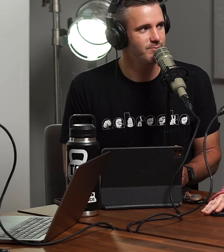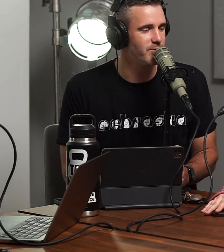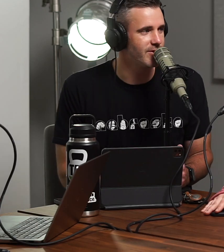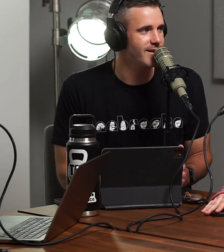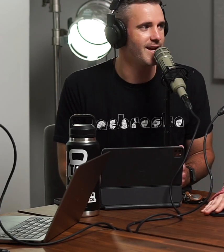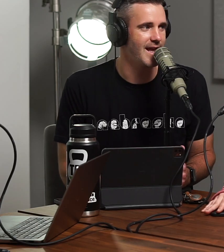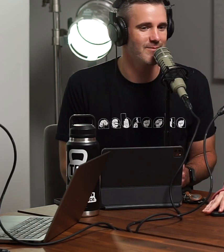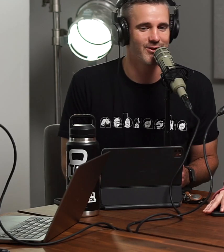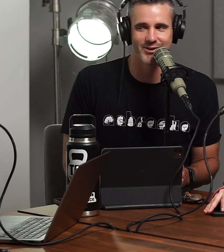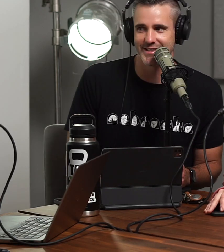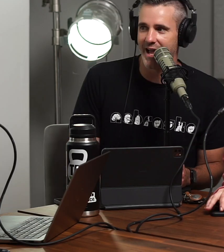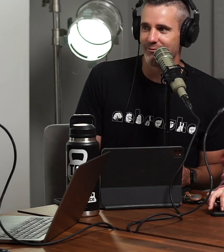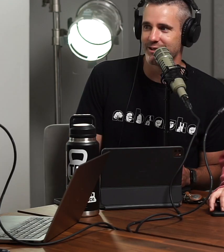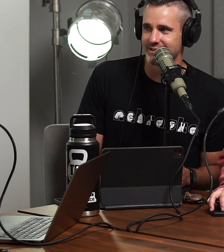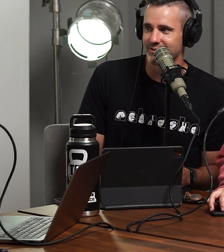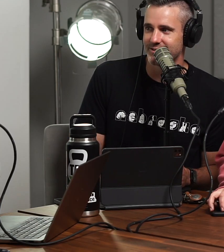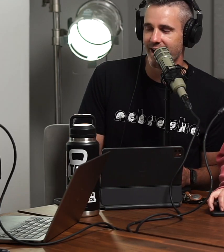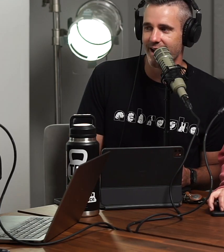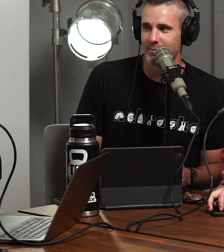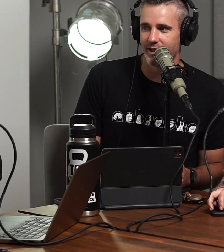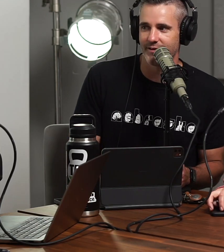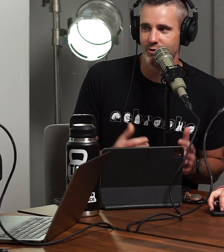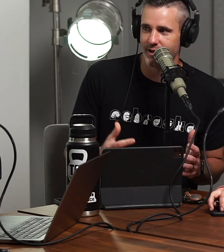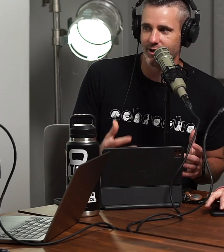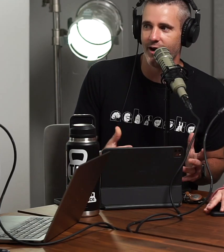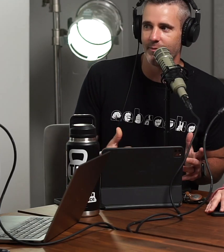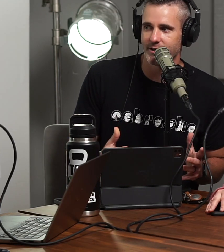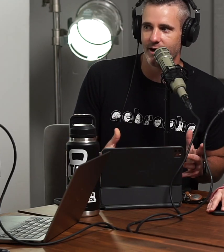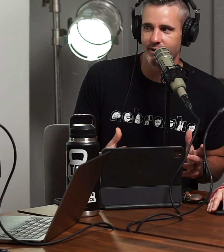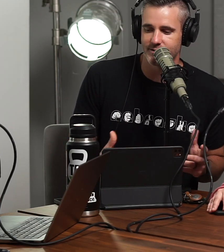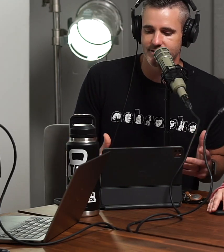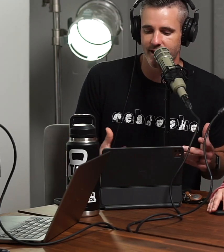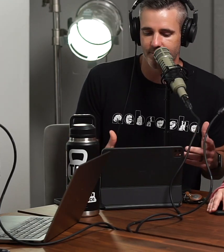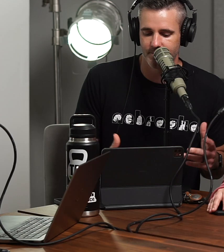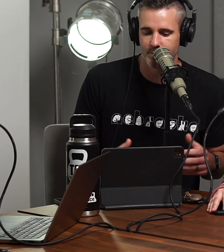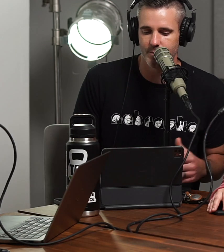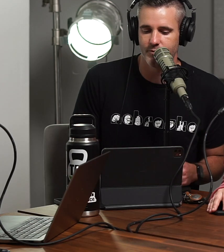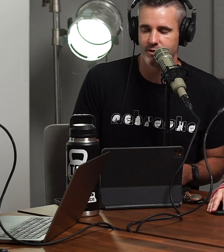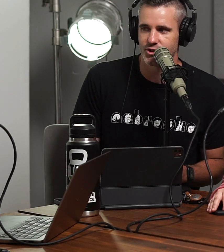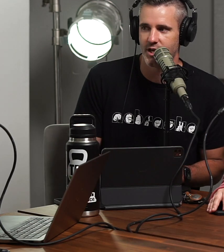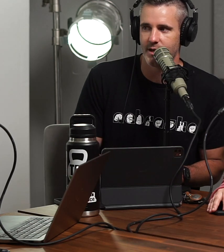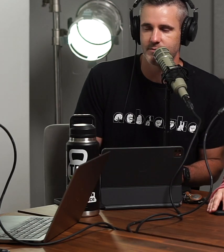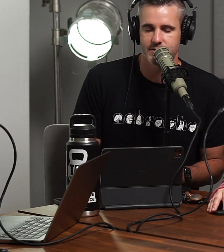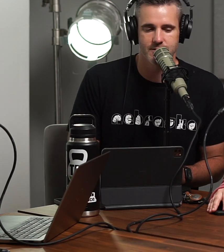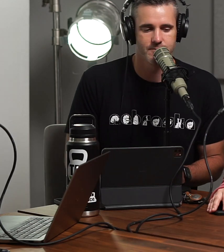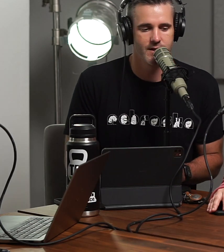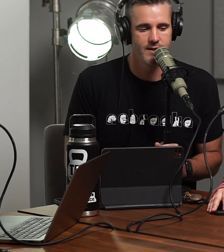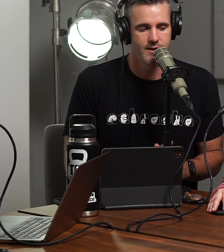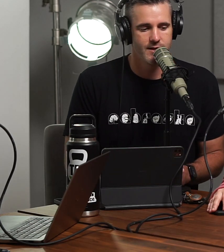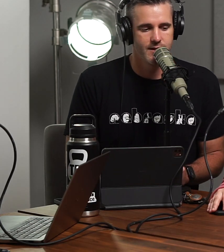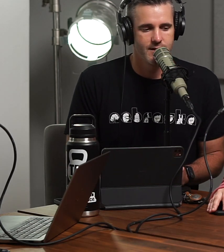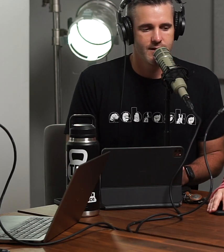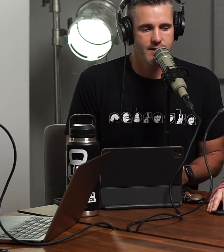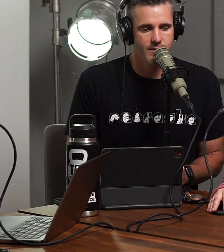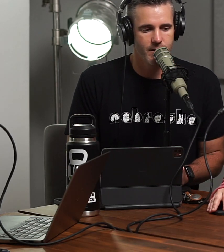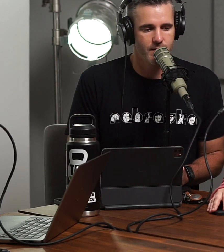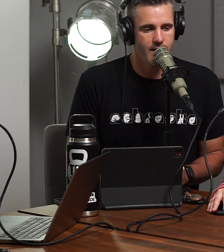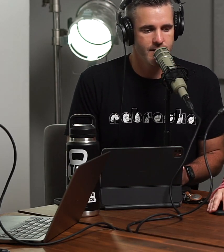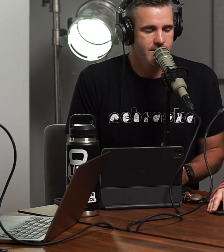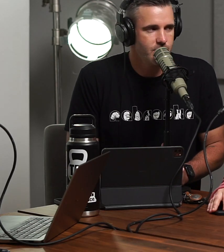billion hamburgers every single day but like if you get caught at mcdonald's it's like people feel ashamed so anyway yes we